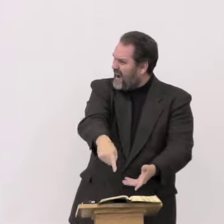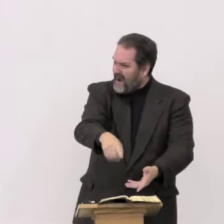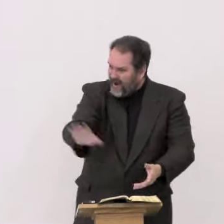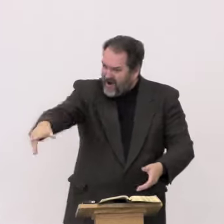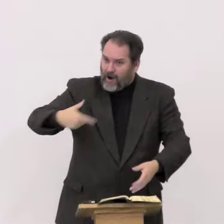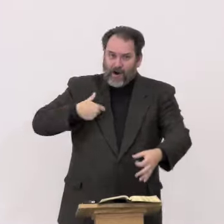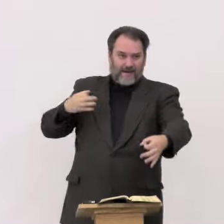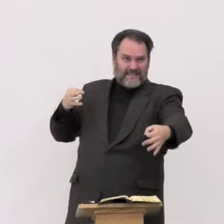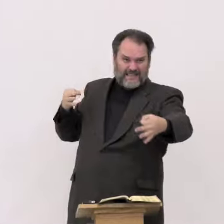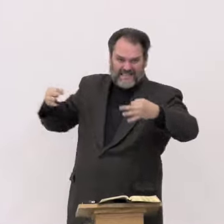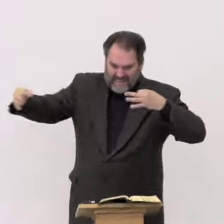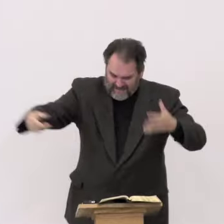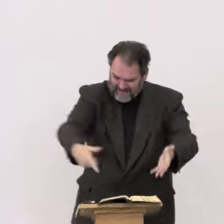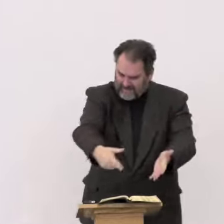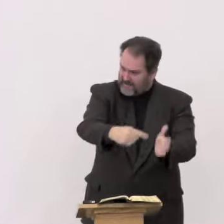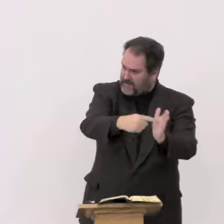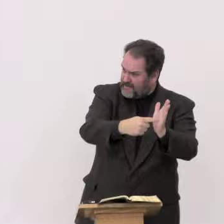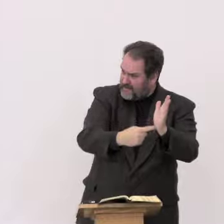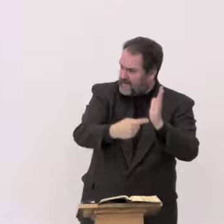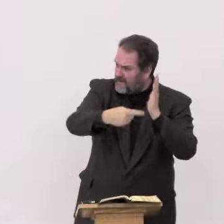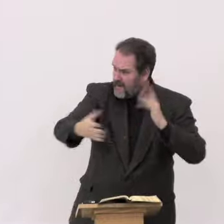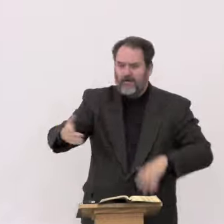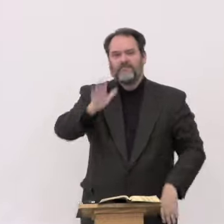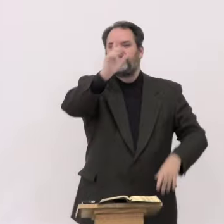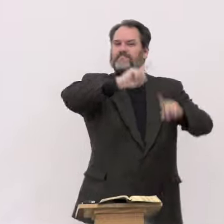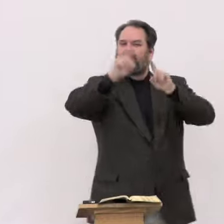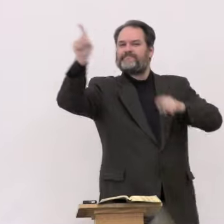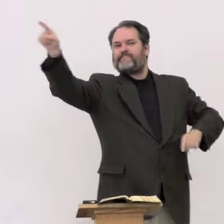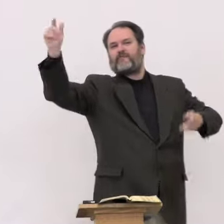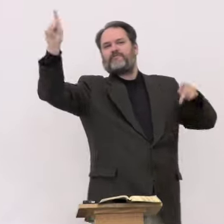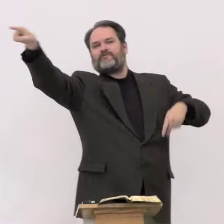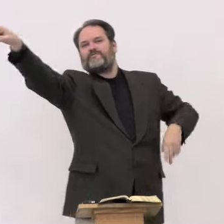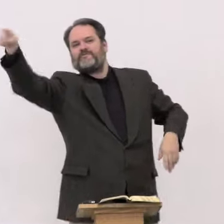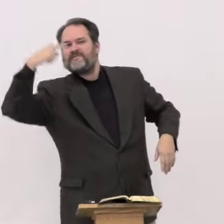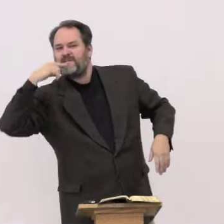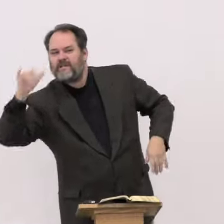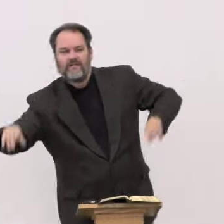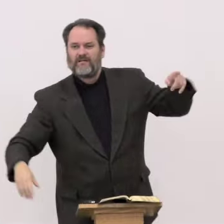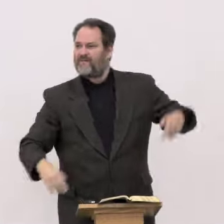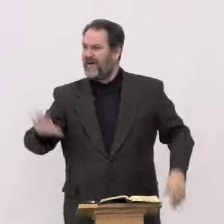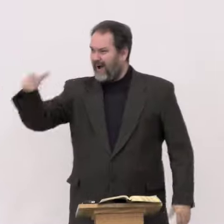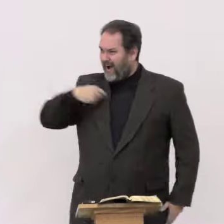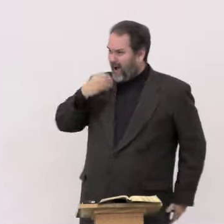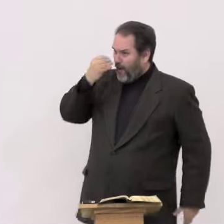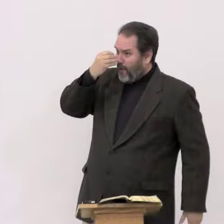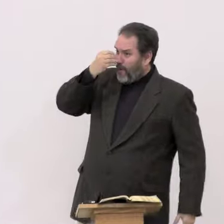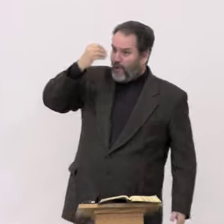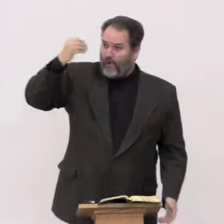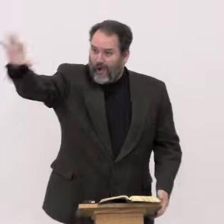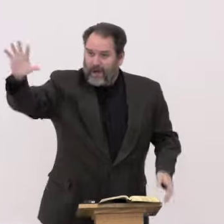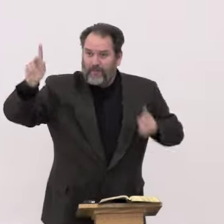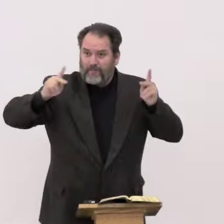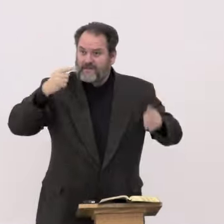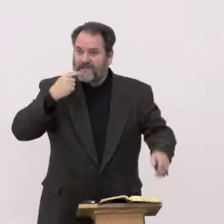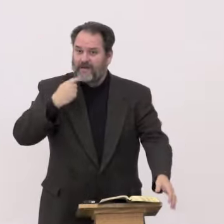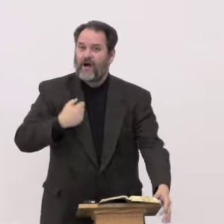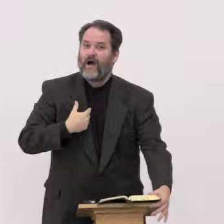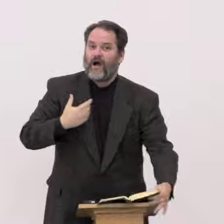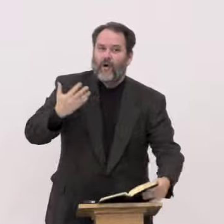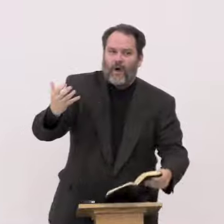it. And I try to explain all this thing, but sometimes people just go into denial. They say, oh,